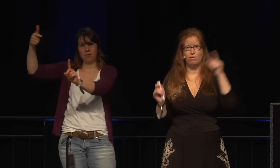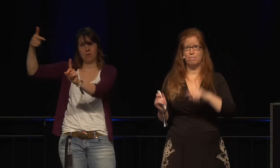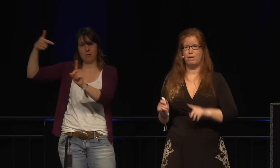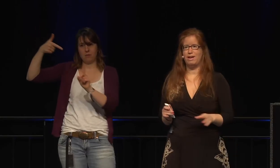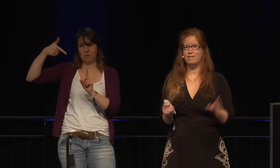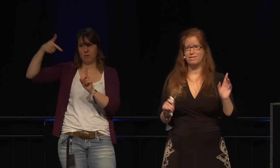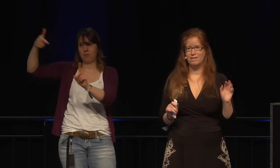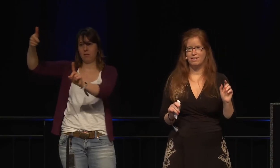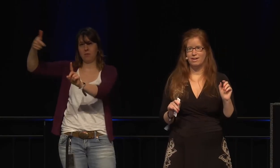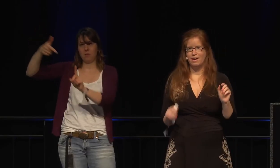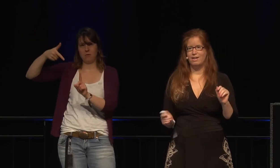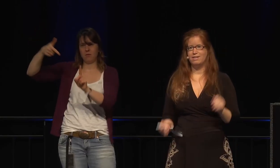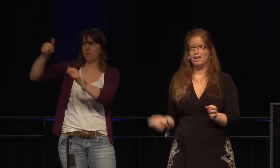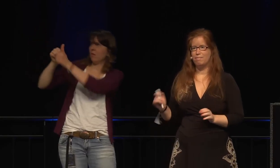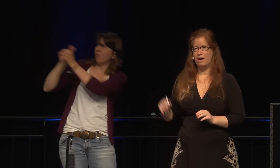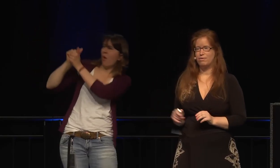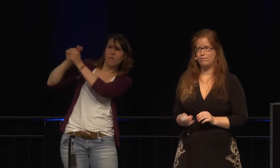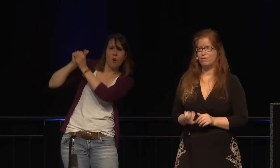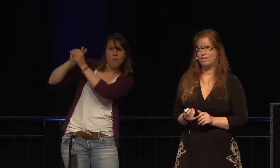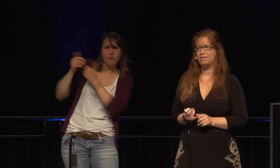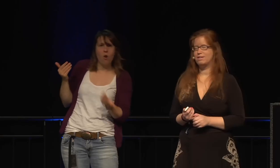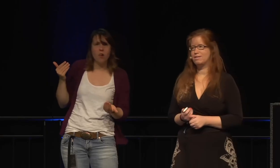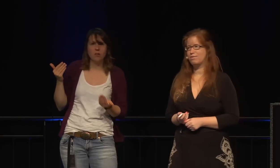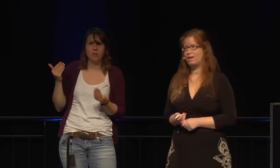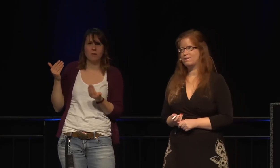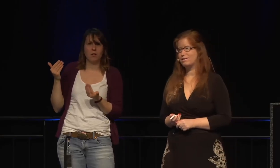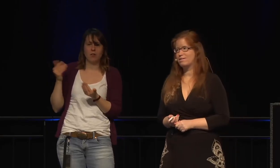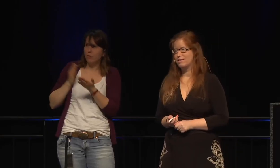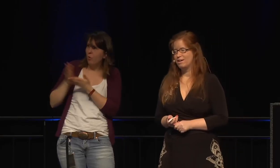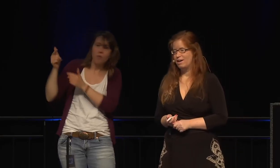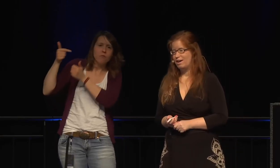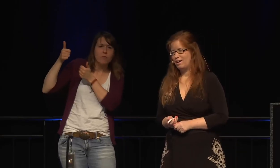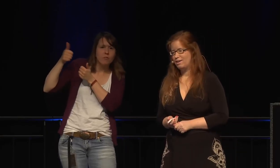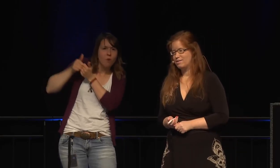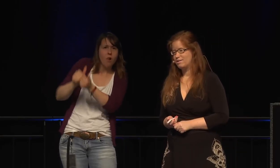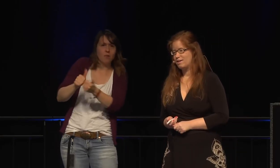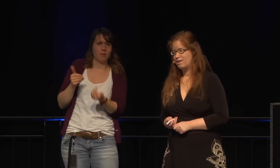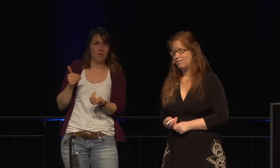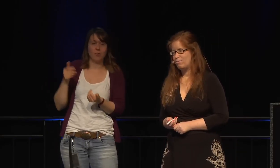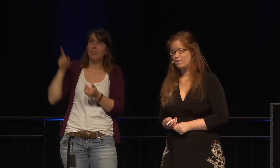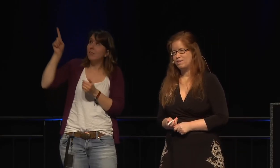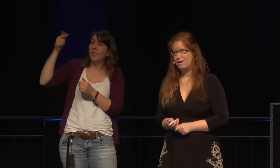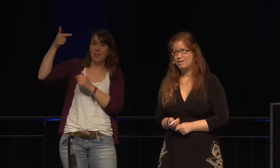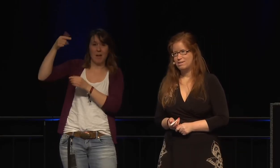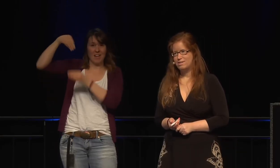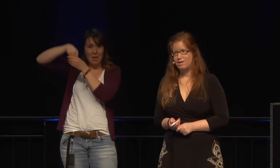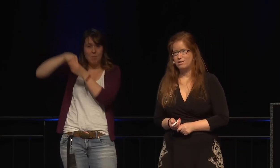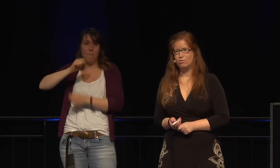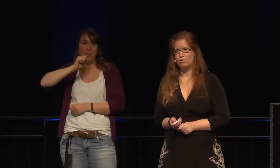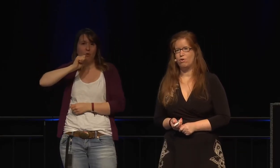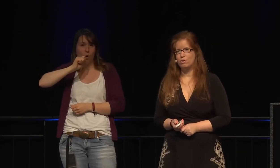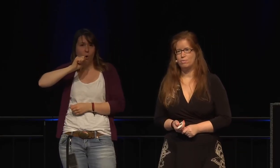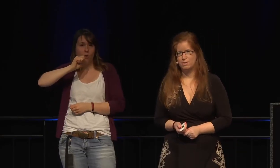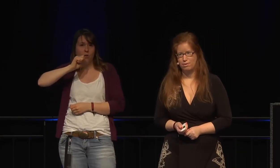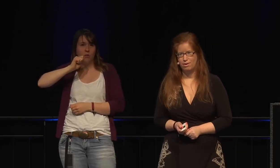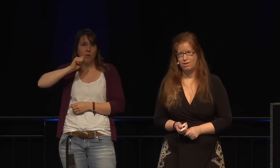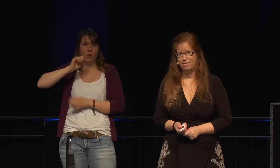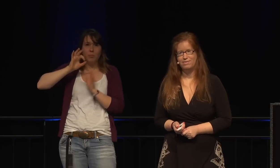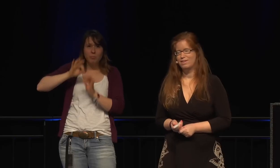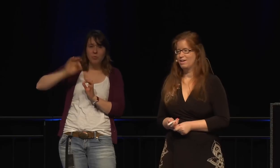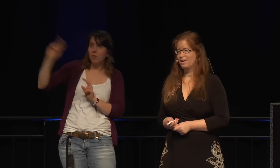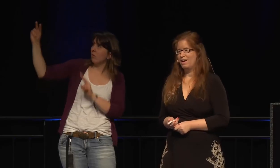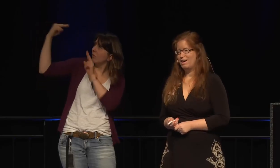all over the place, and it had a microphone integrated. And one day, it started to talk with